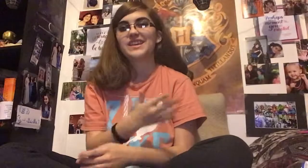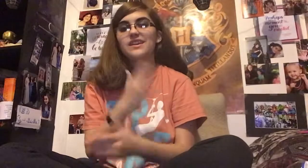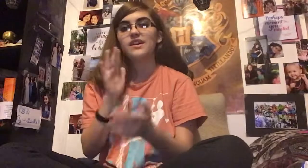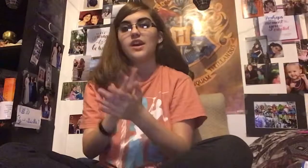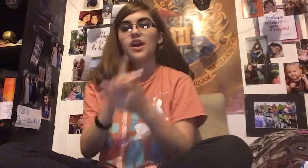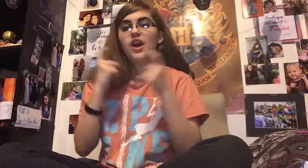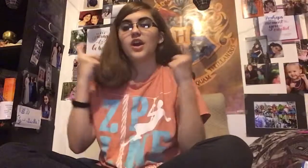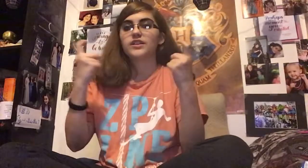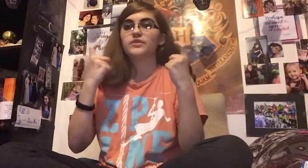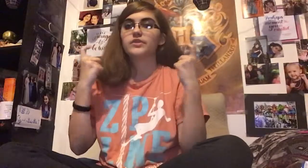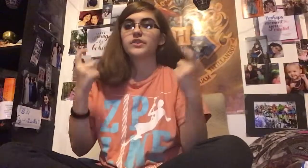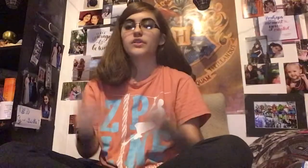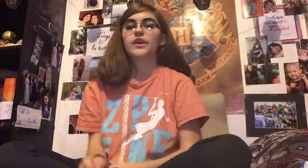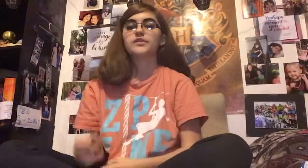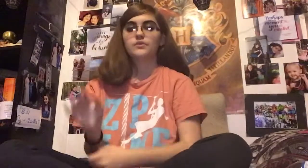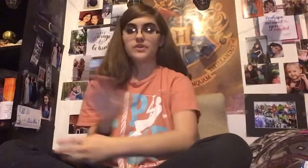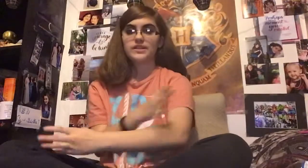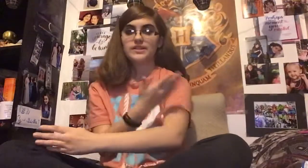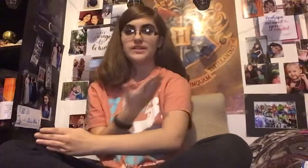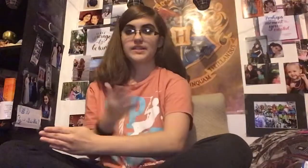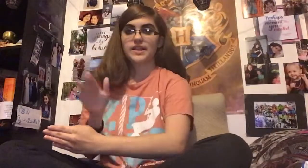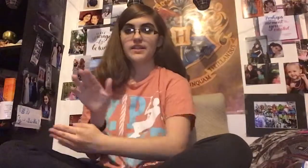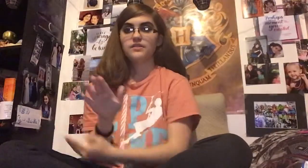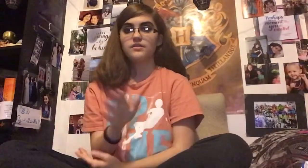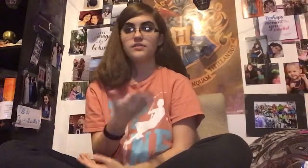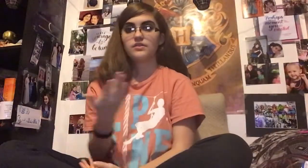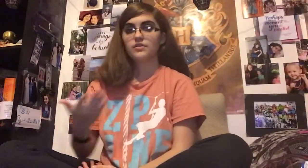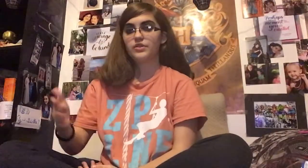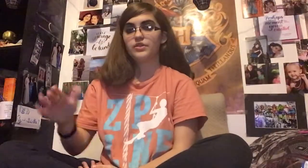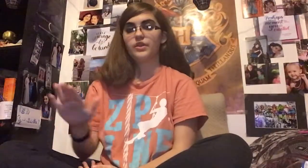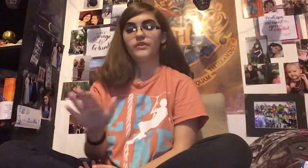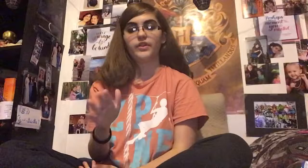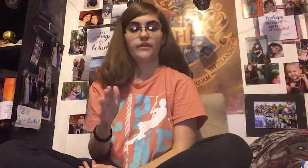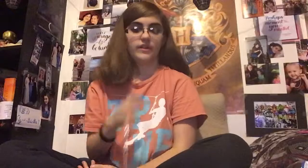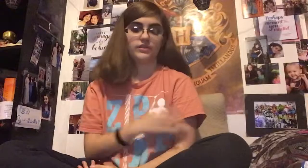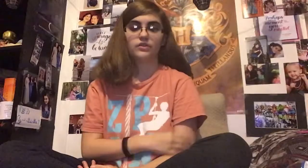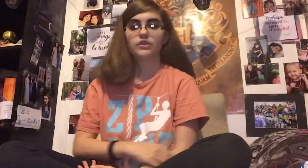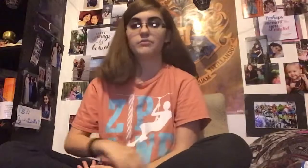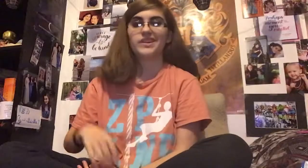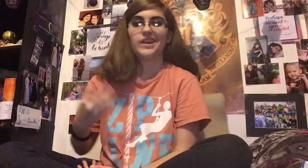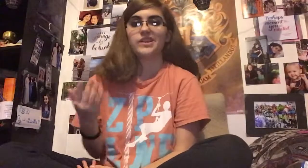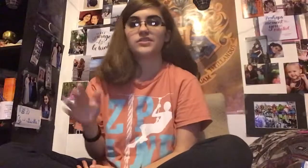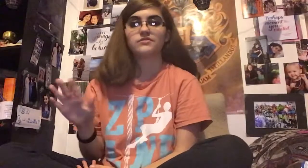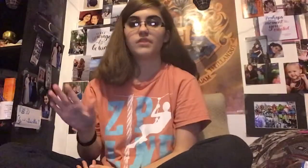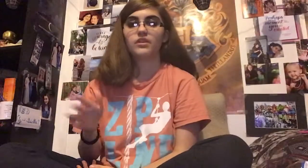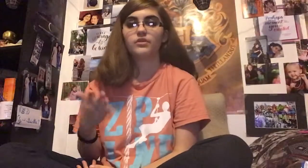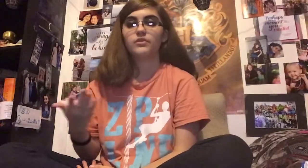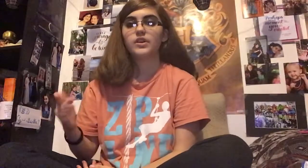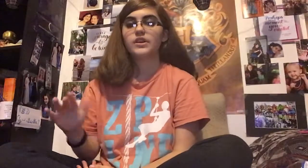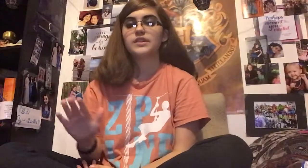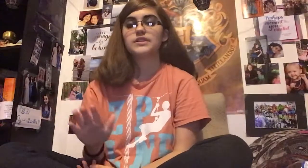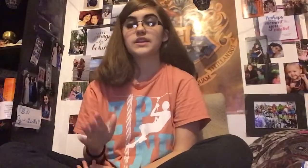sing hallelujah. Okay, so sing, or you don't have to have that little arm, but I don't know.